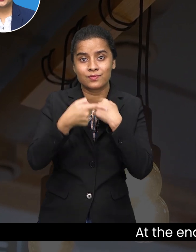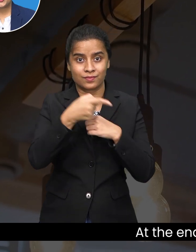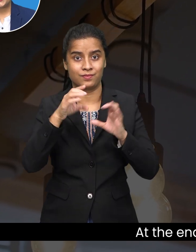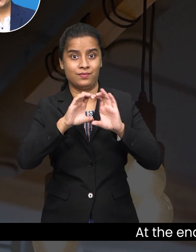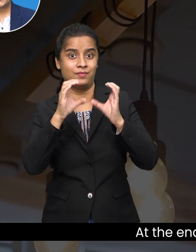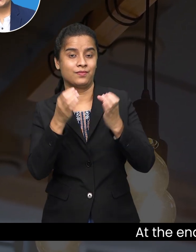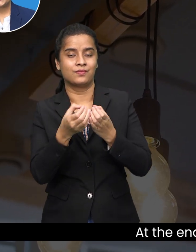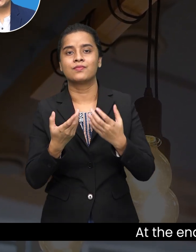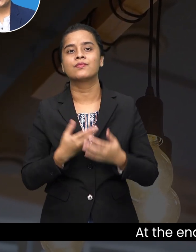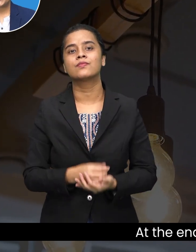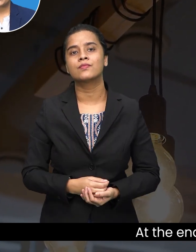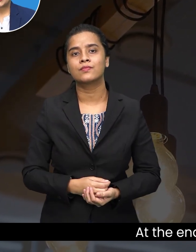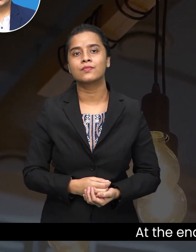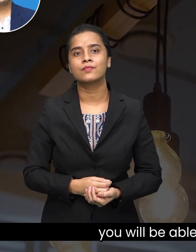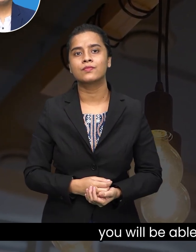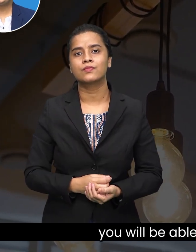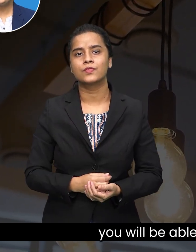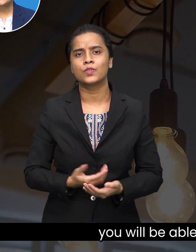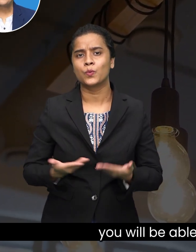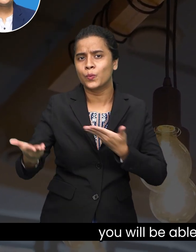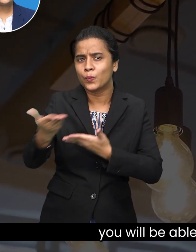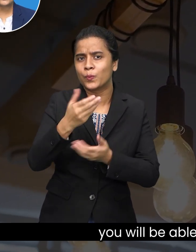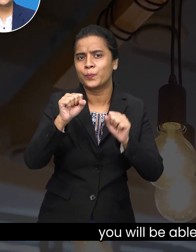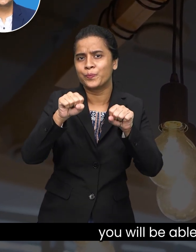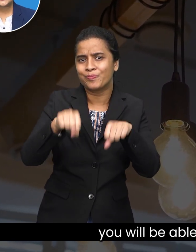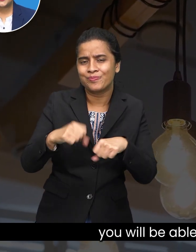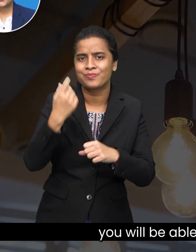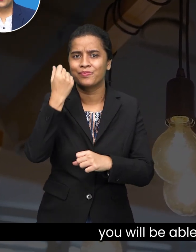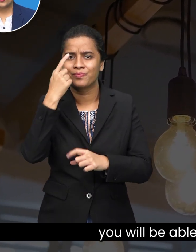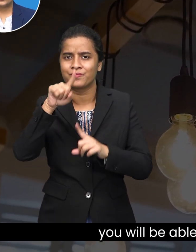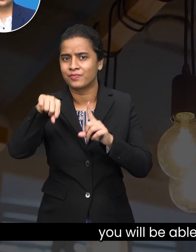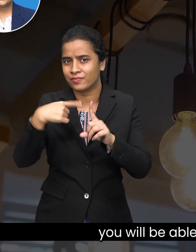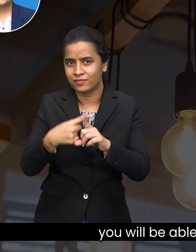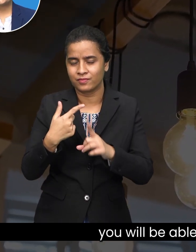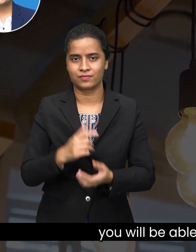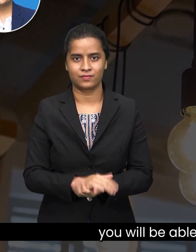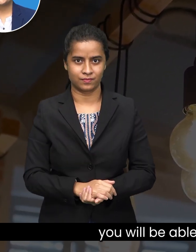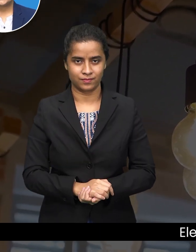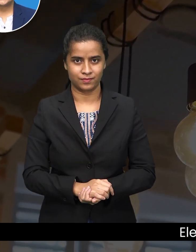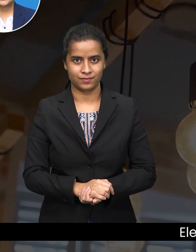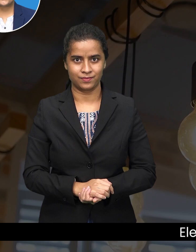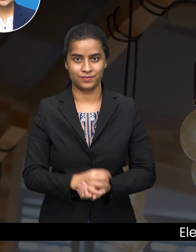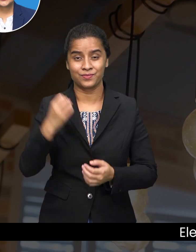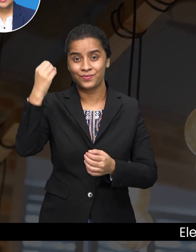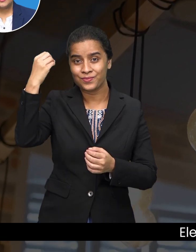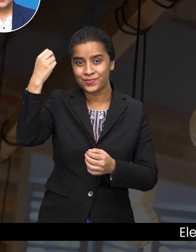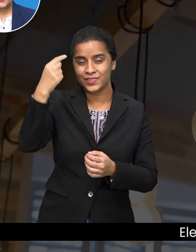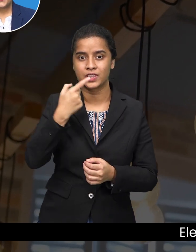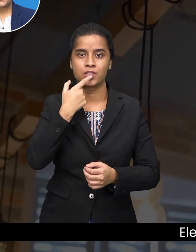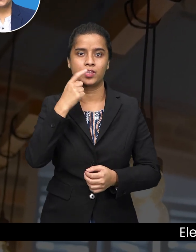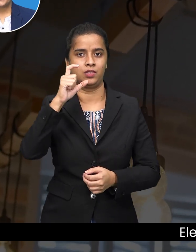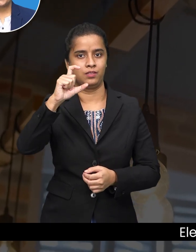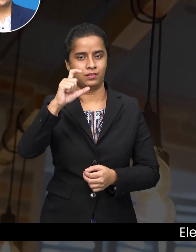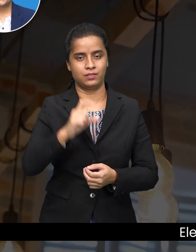of this session, you will be able to understand about electric cell,